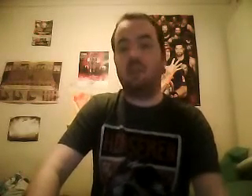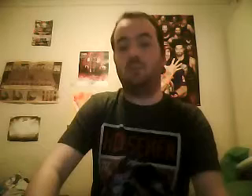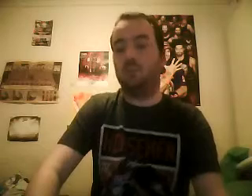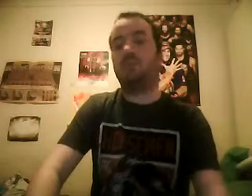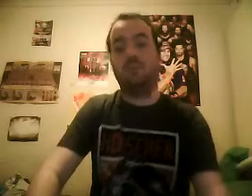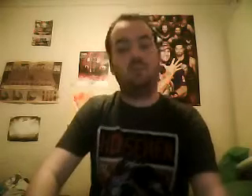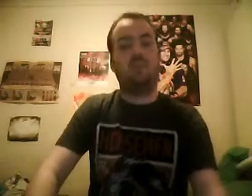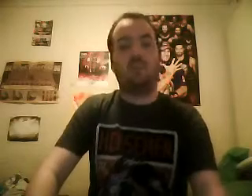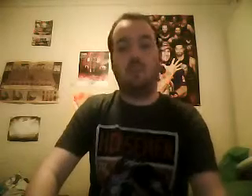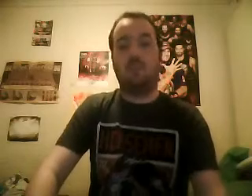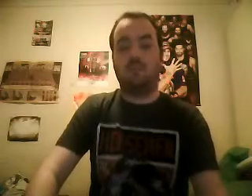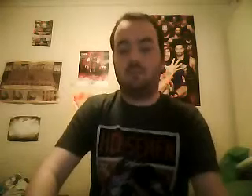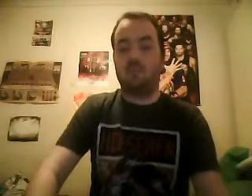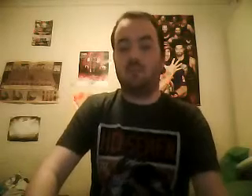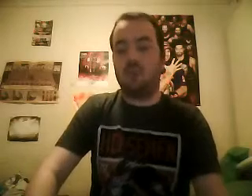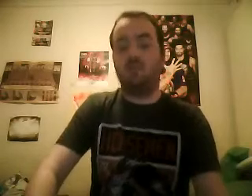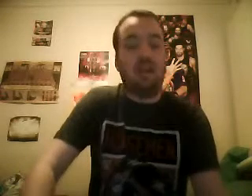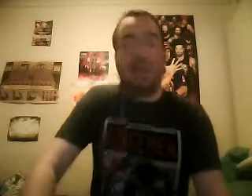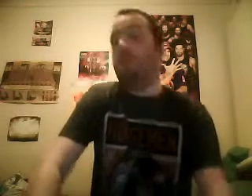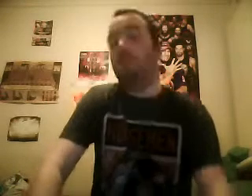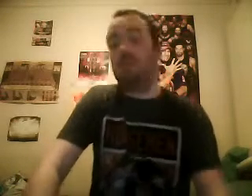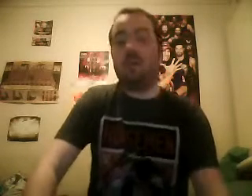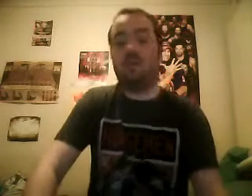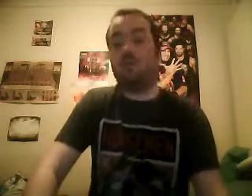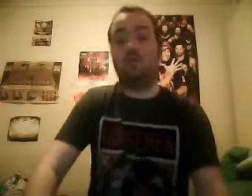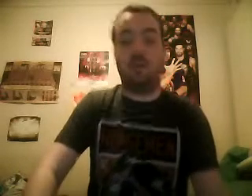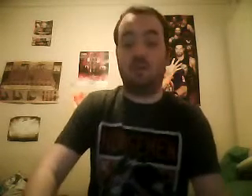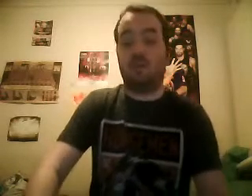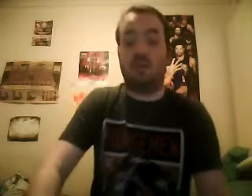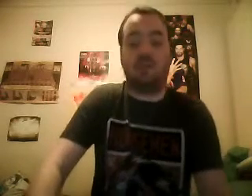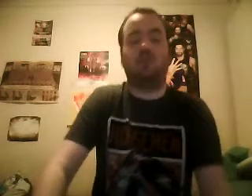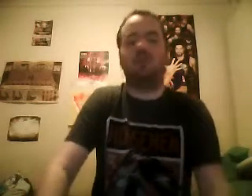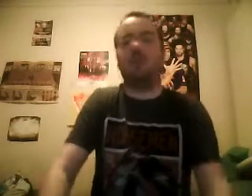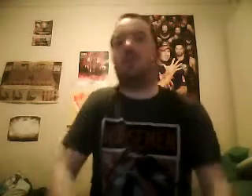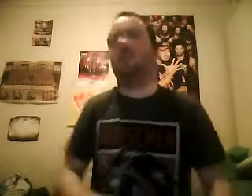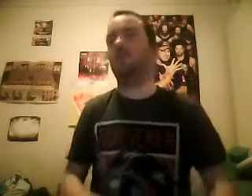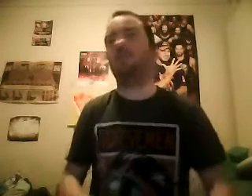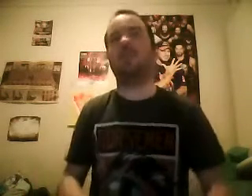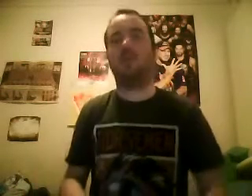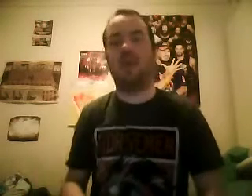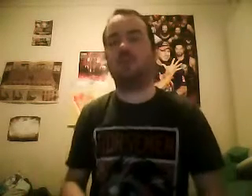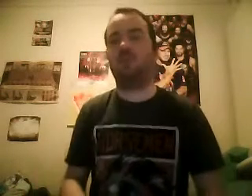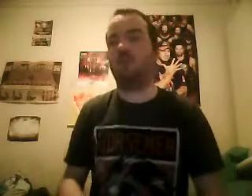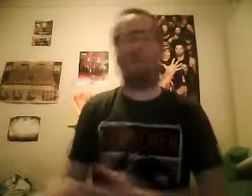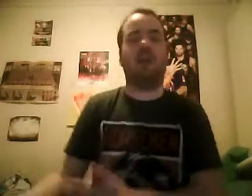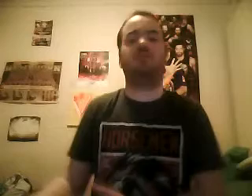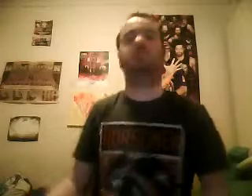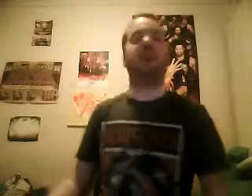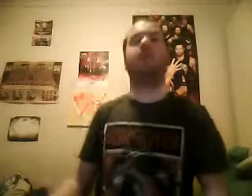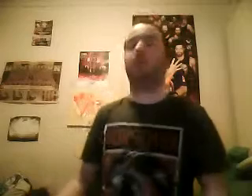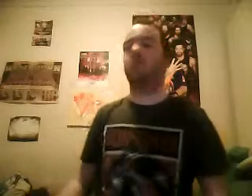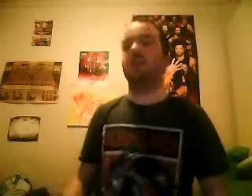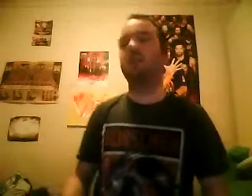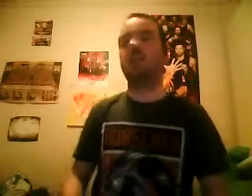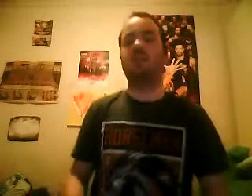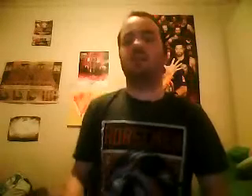boot. I shouldn't say a boot. I guess I should call it a foot to the face, because Charlotte was barefooted,